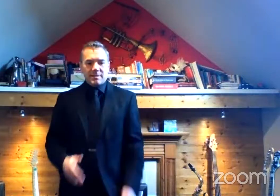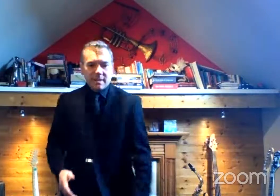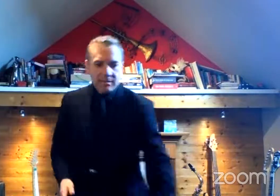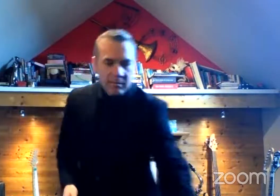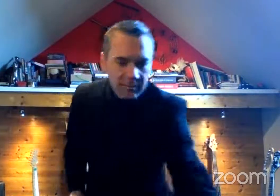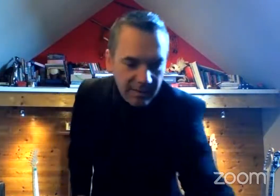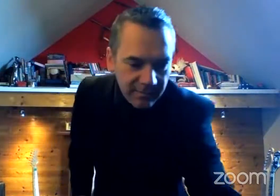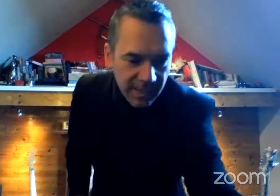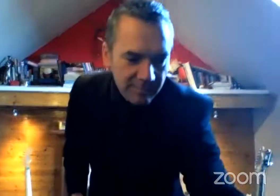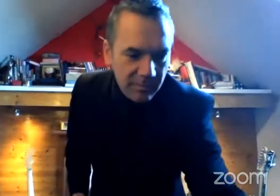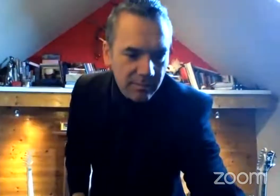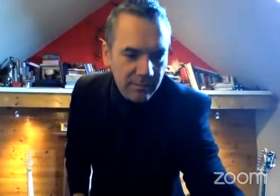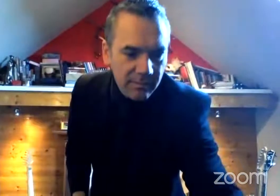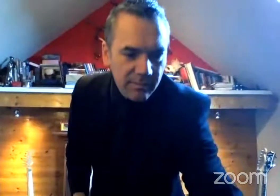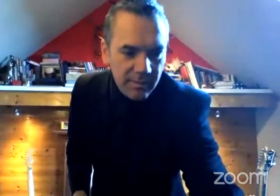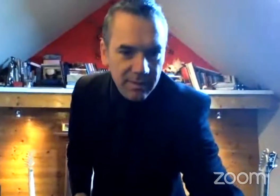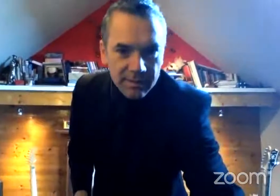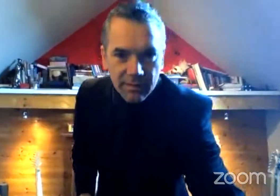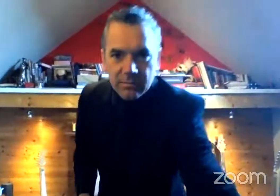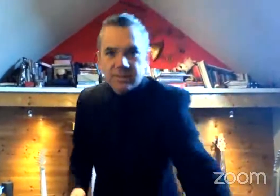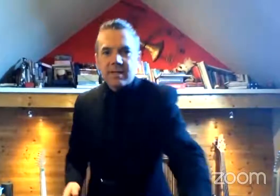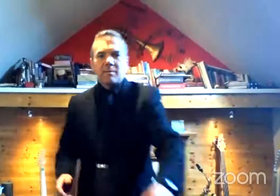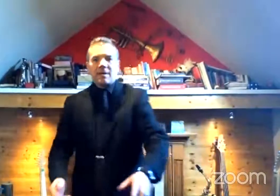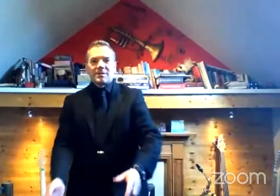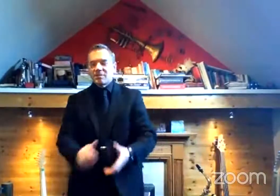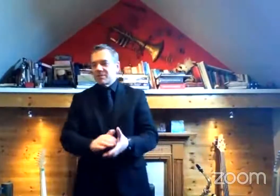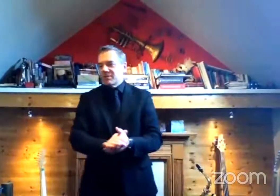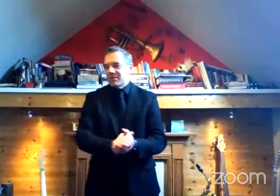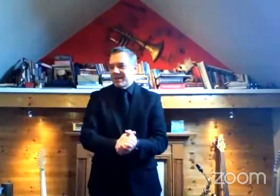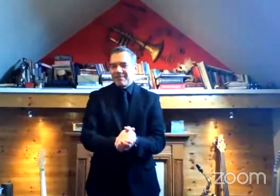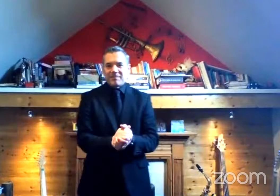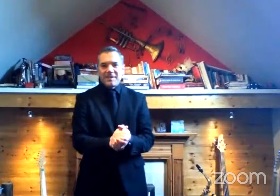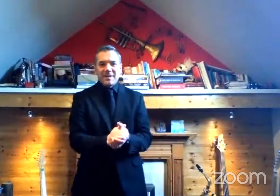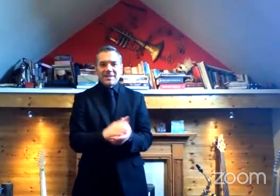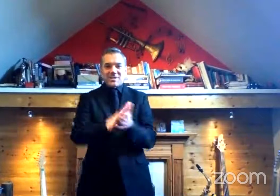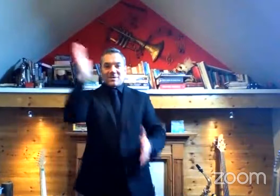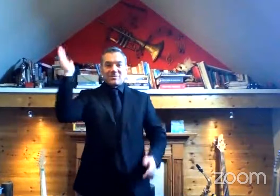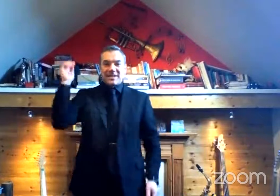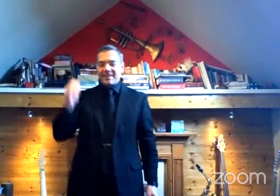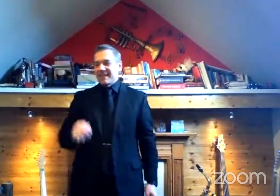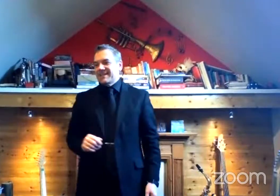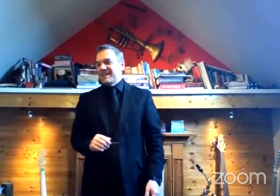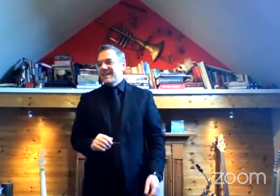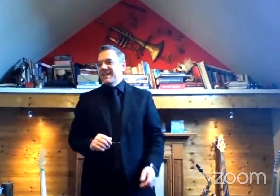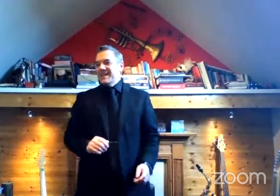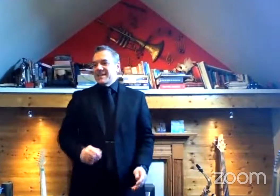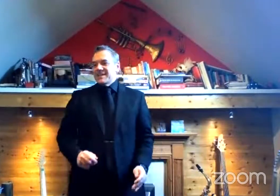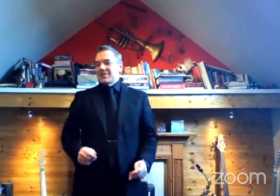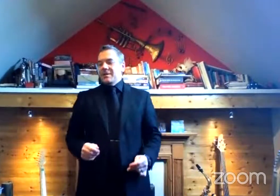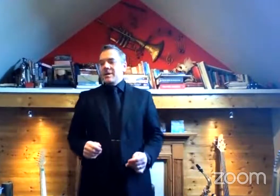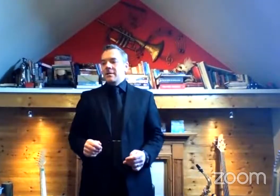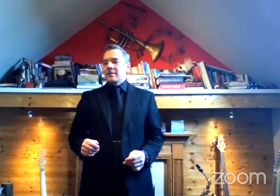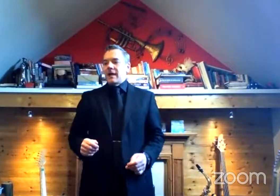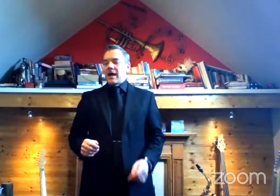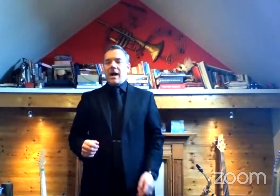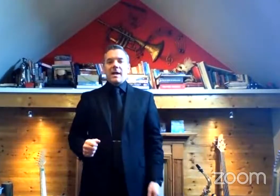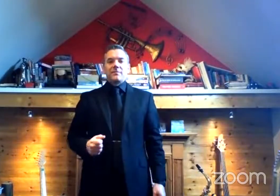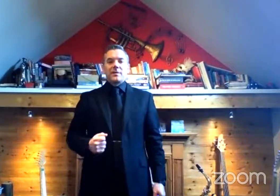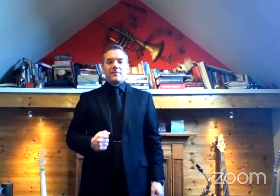And what are we like for time? Okay, time catches up so quick. 15 minutes just goes like that, doesn't it? So, I have lived